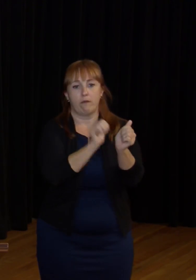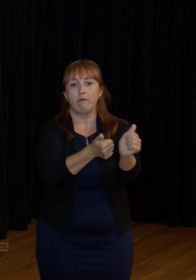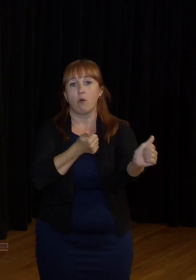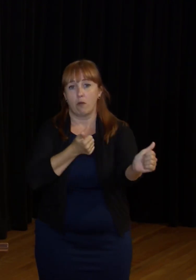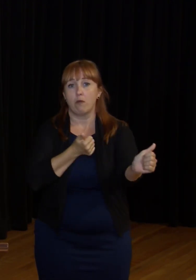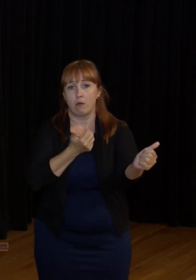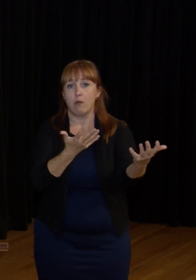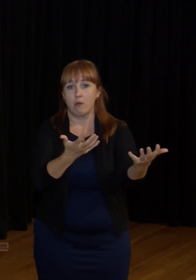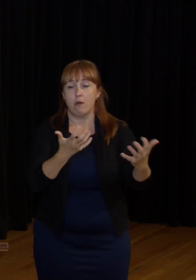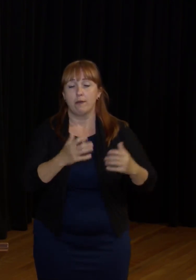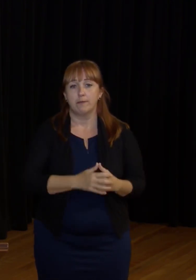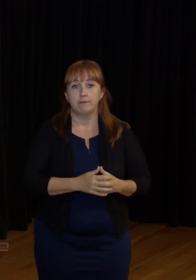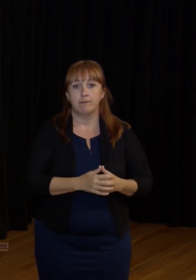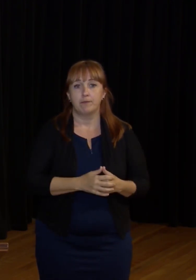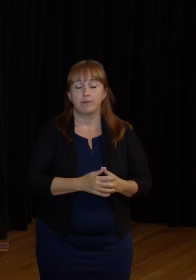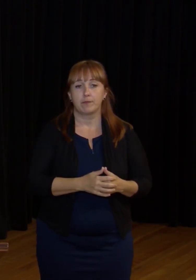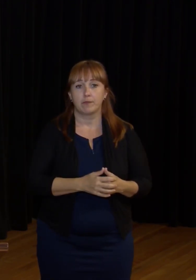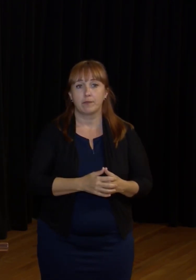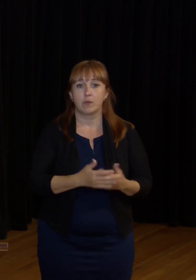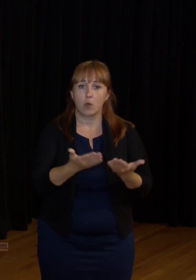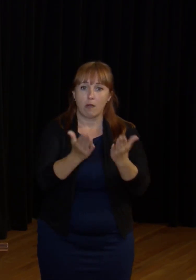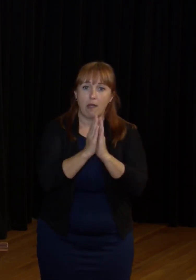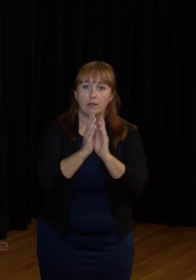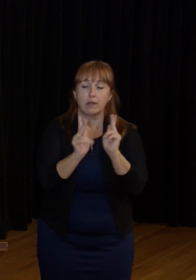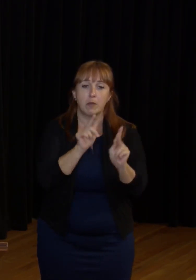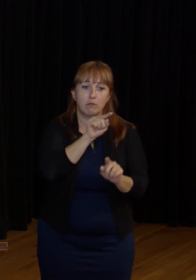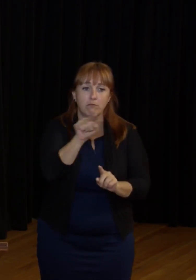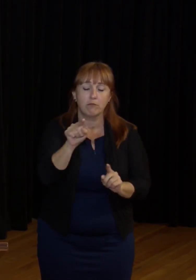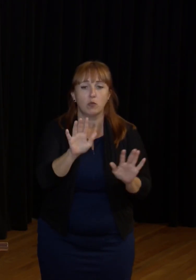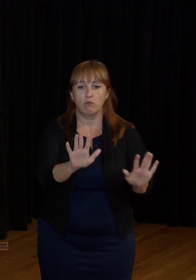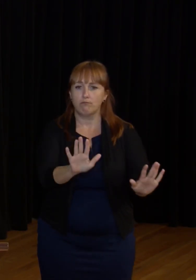now, is to refrain from that.